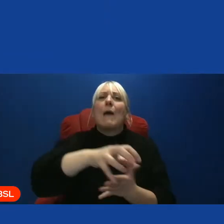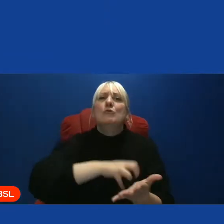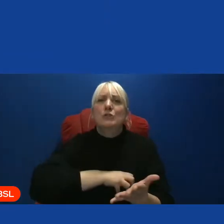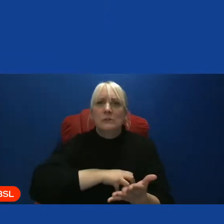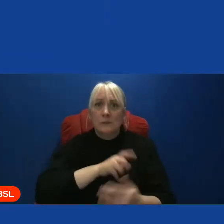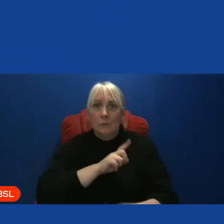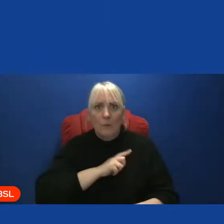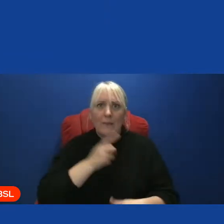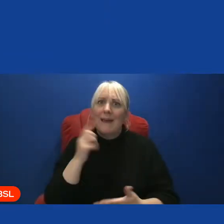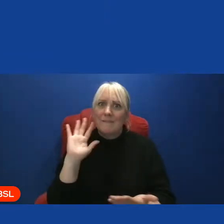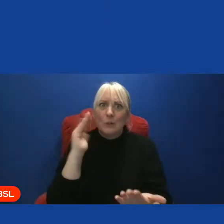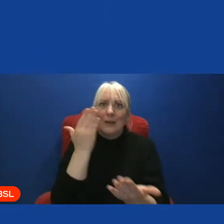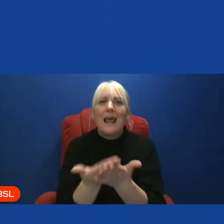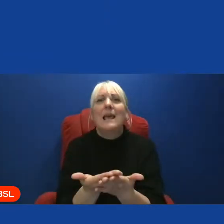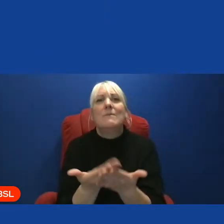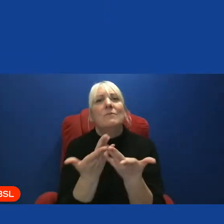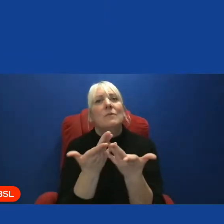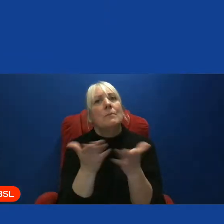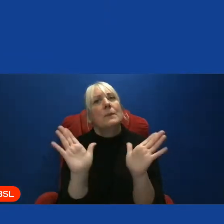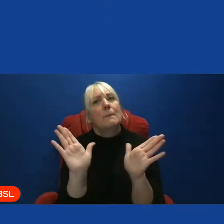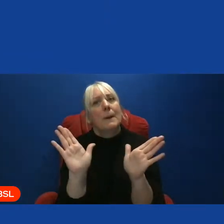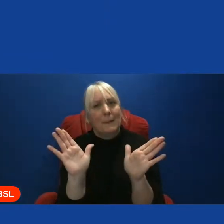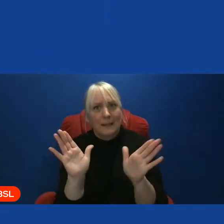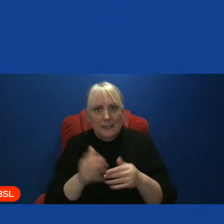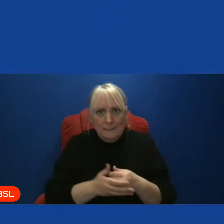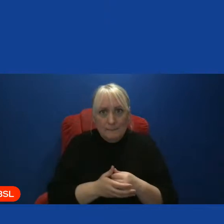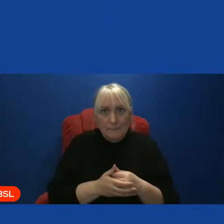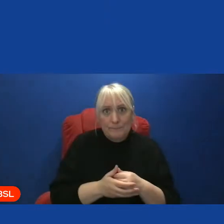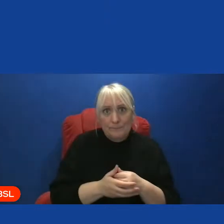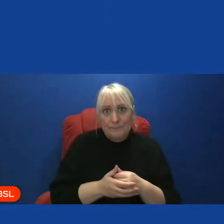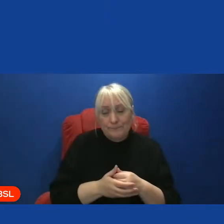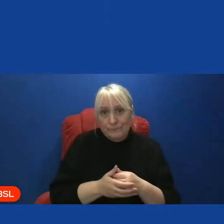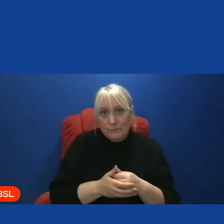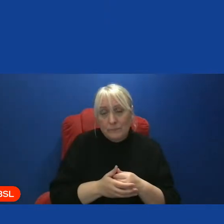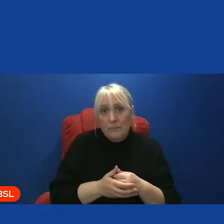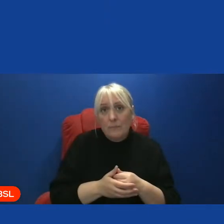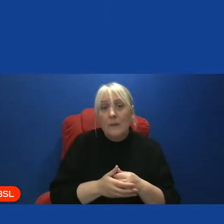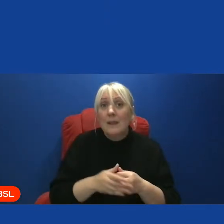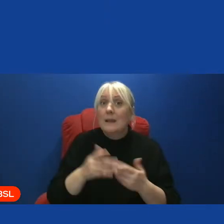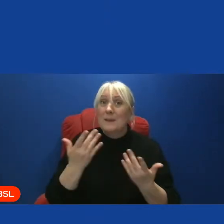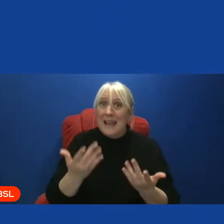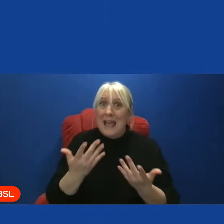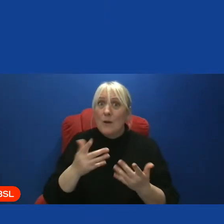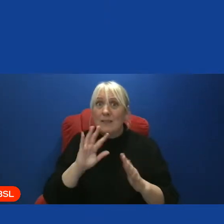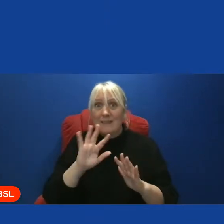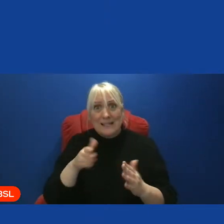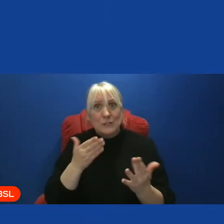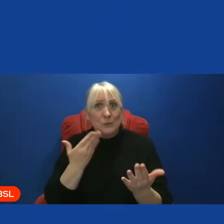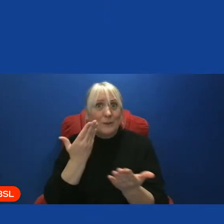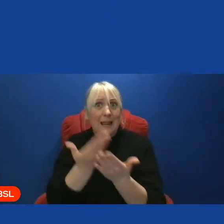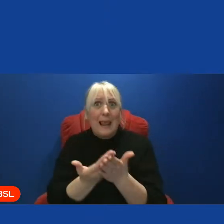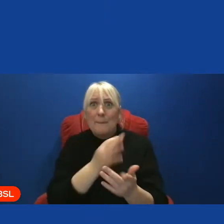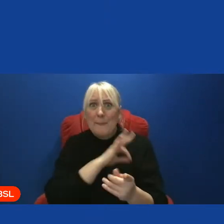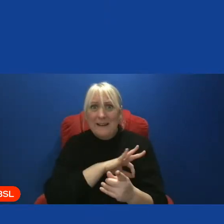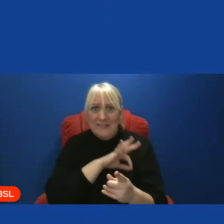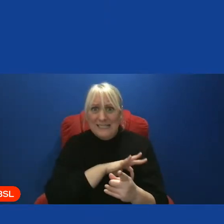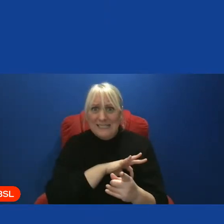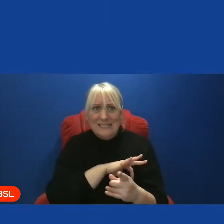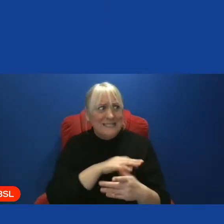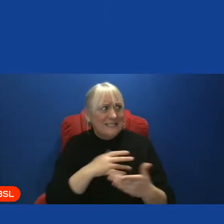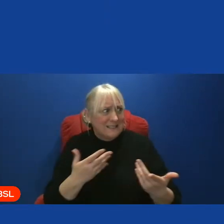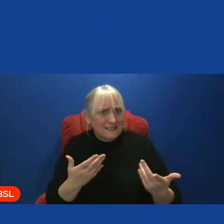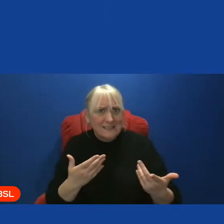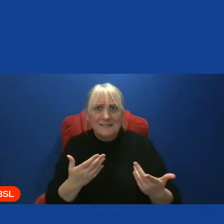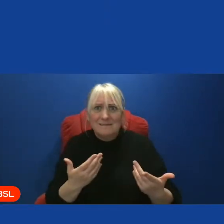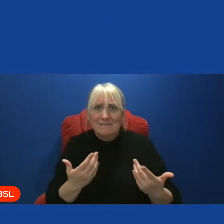purse, that previously would have been getting their money from the tax office, but now they're on benefit. So how does that work? How are